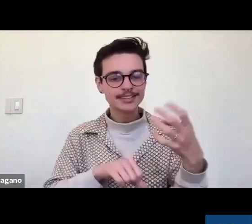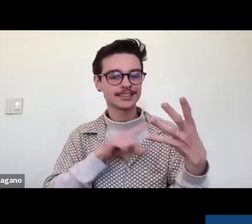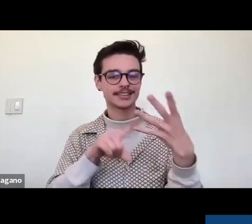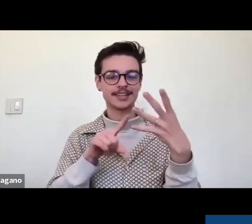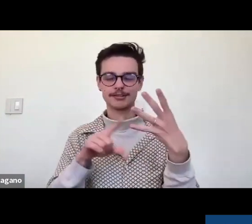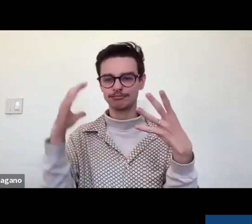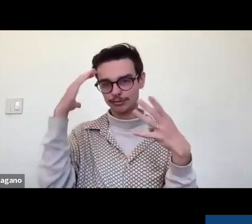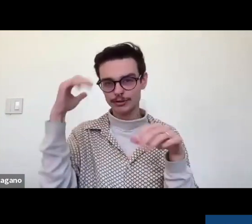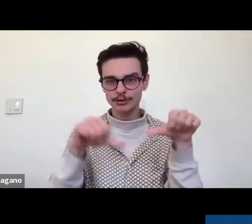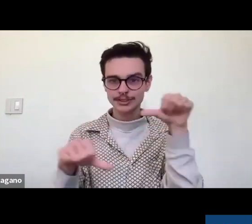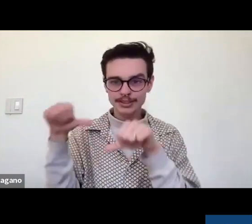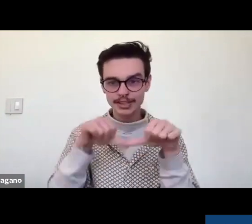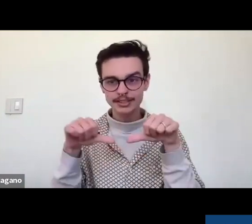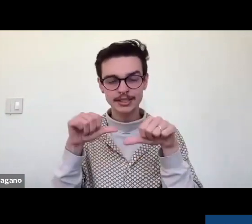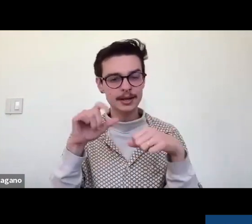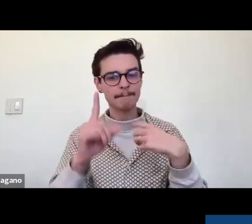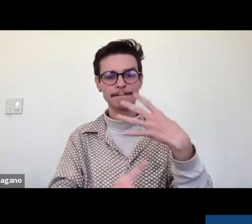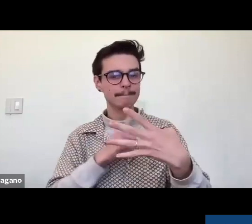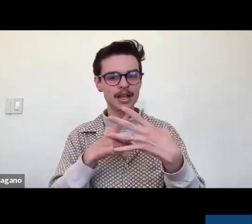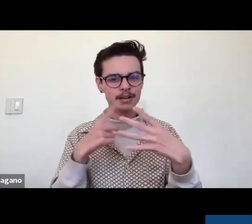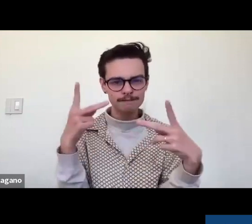and neuroscience.